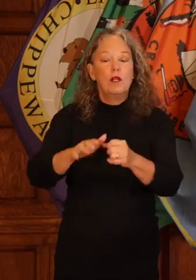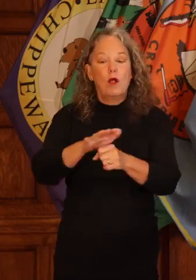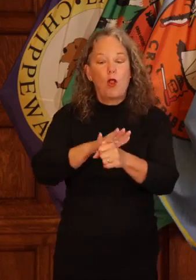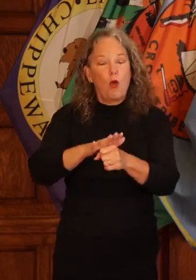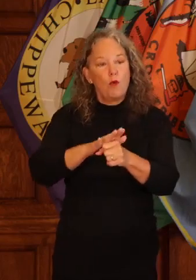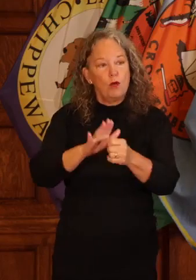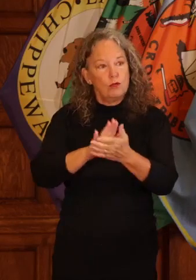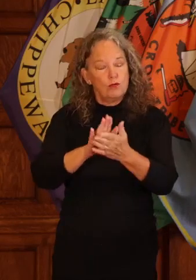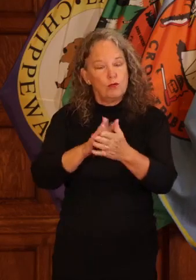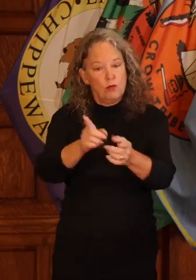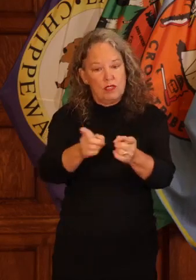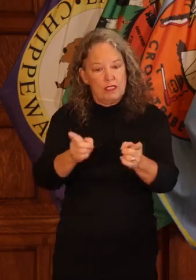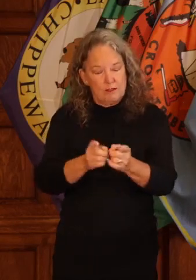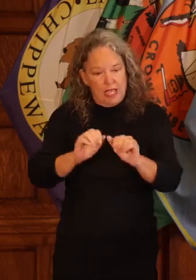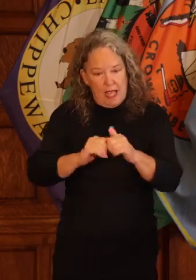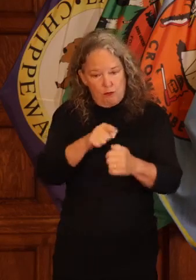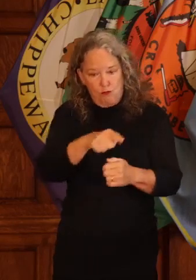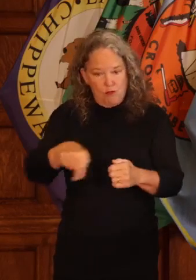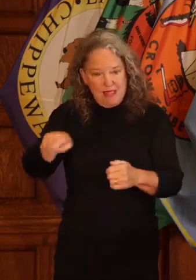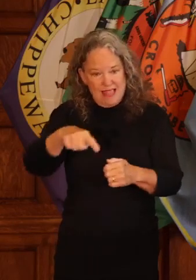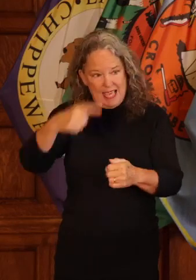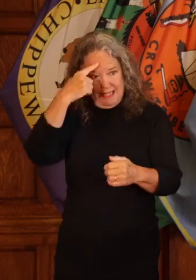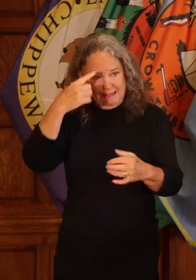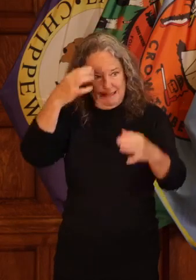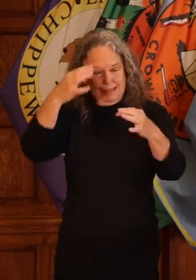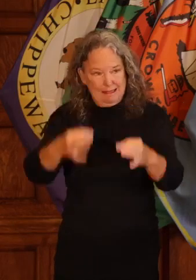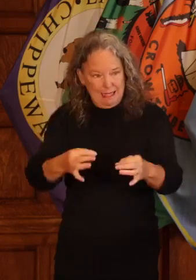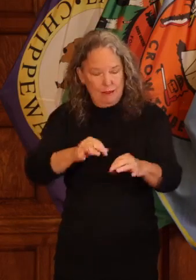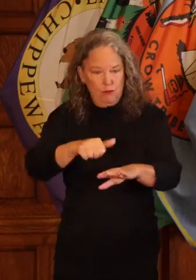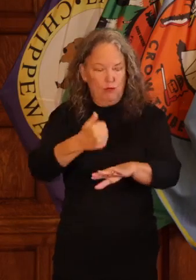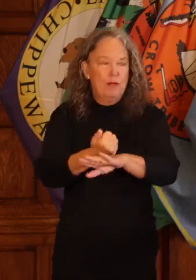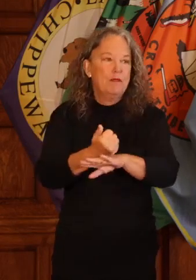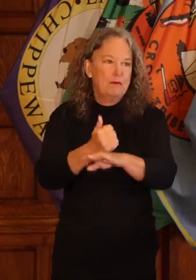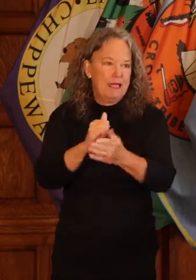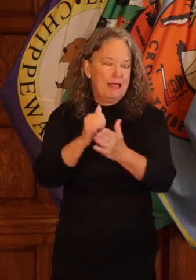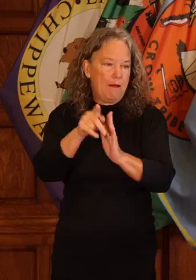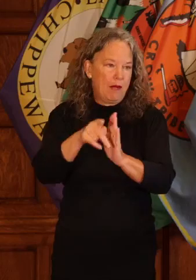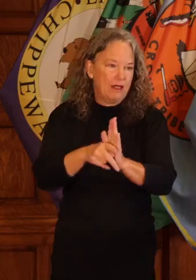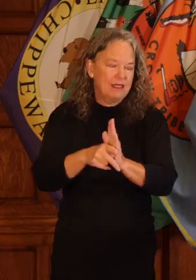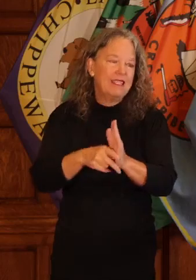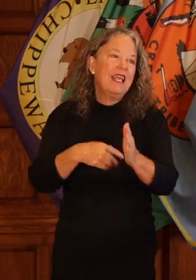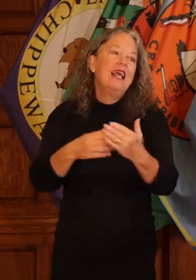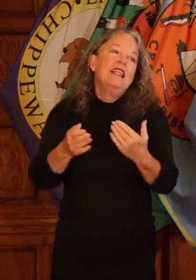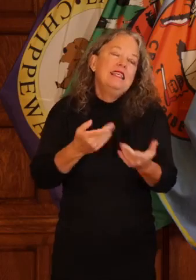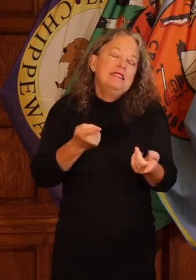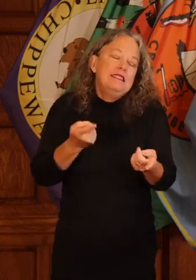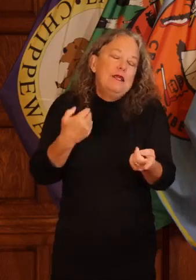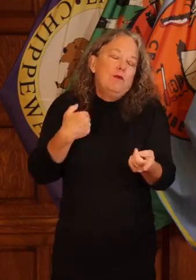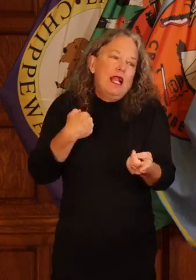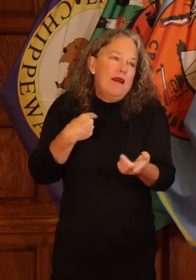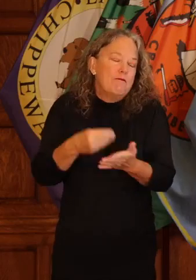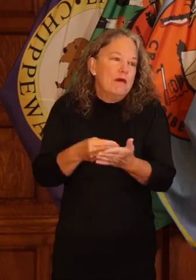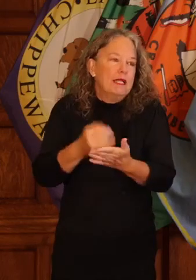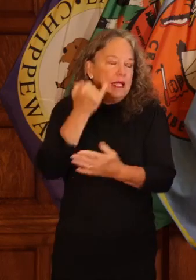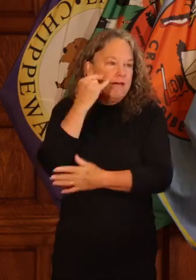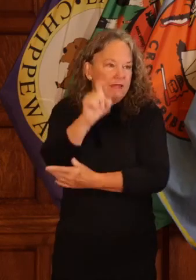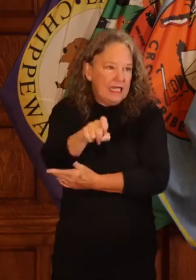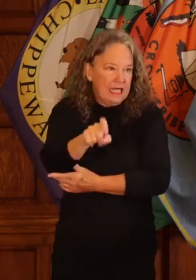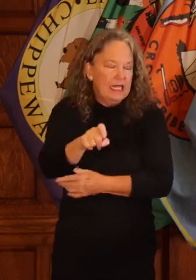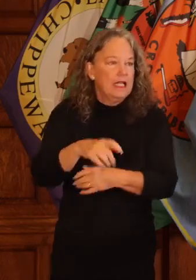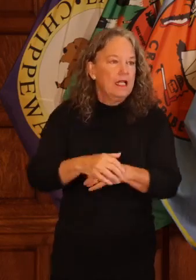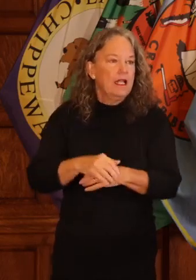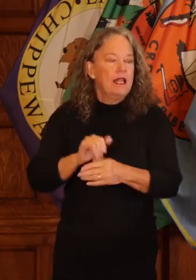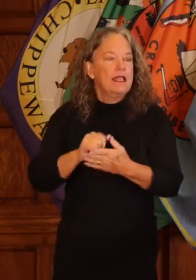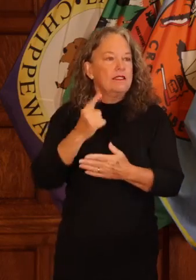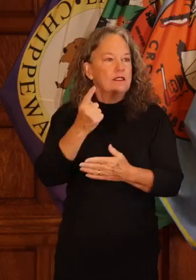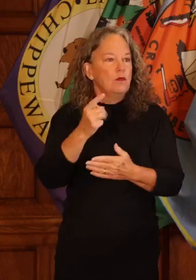they decide to implement cell phone free policy, there's at least some resource there to help them if they need it on a one-time basis. And that's what the $1